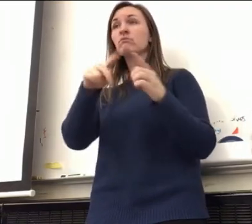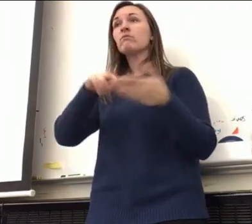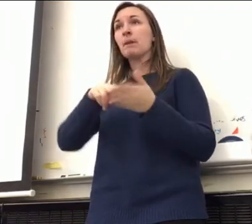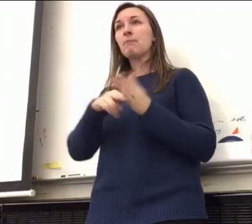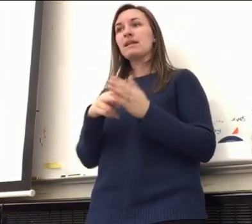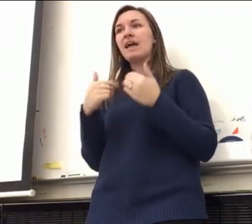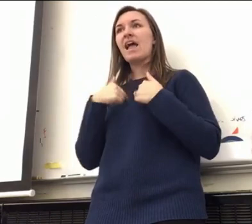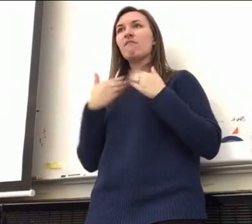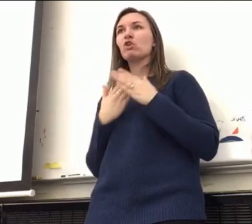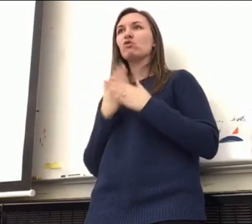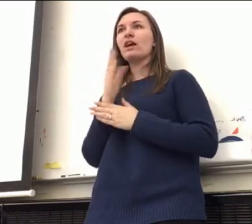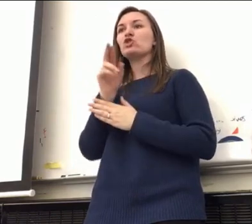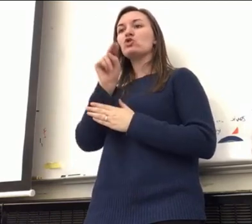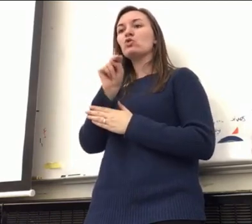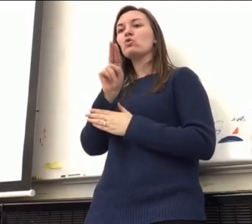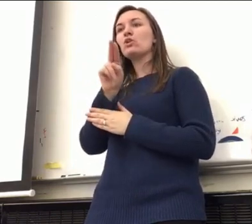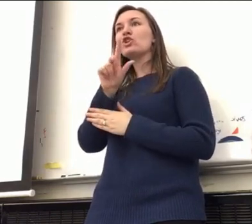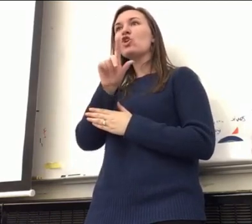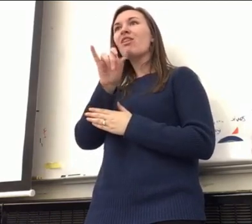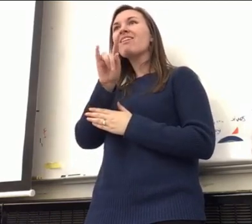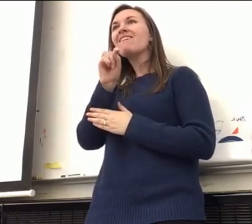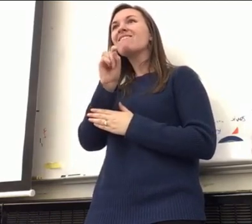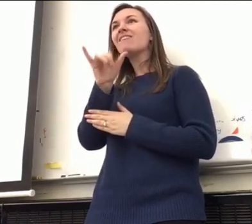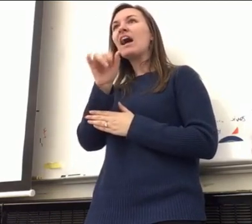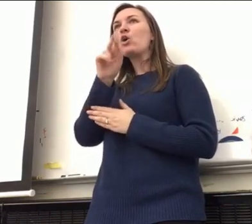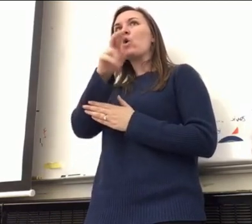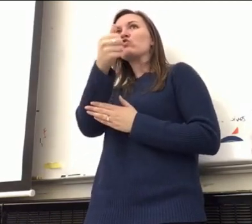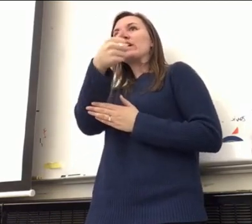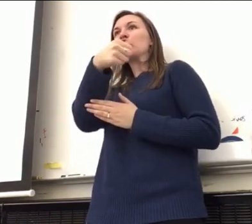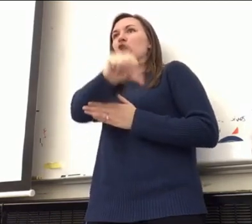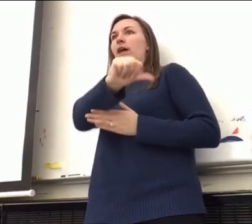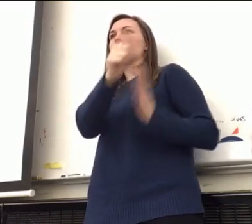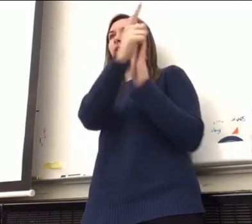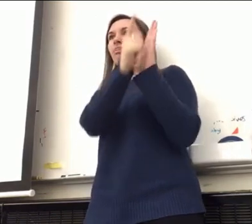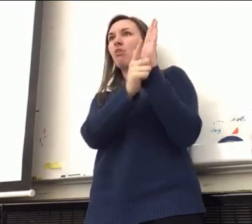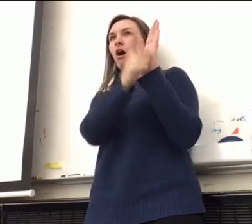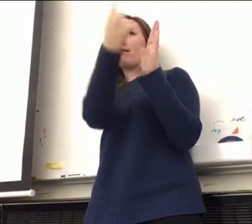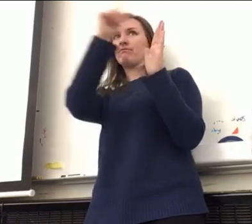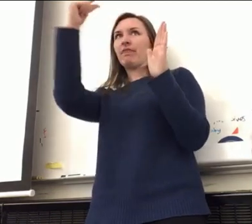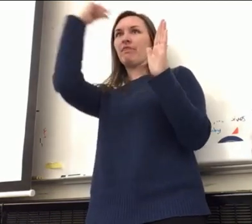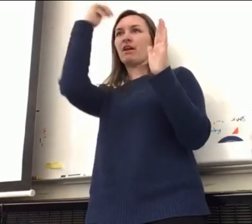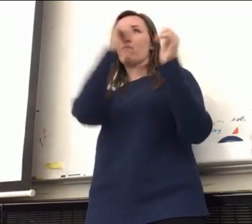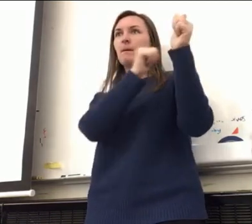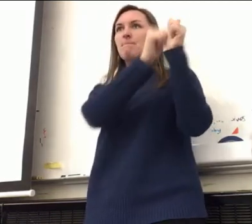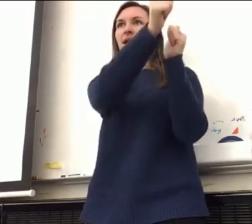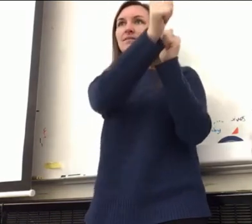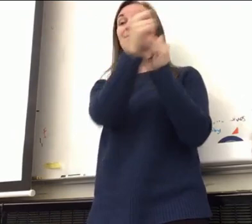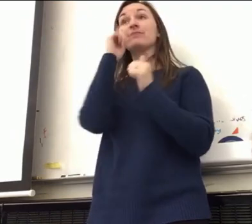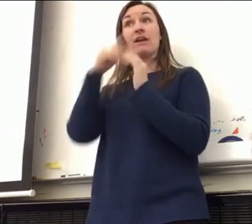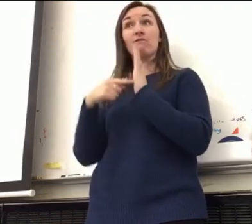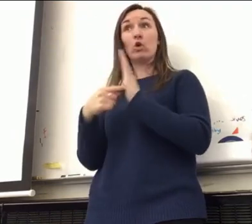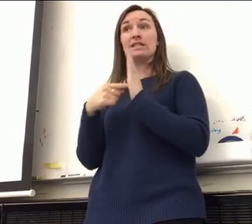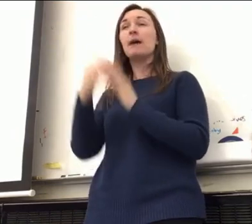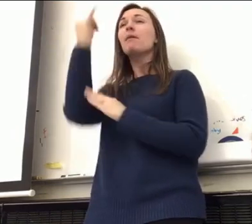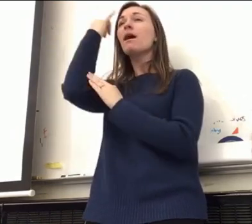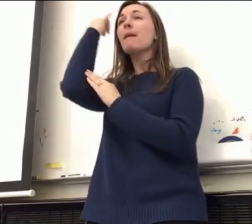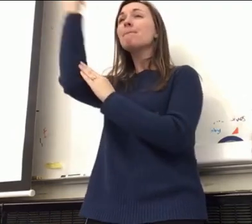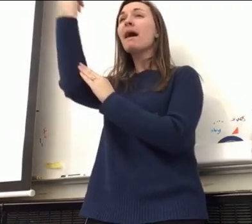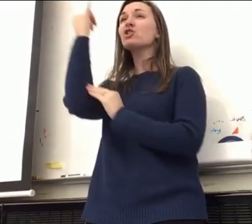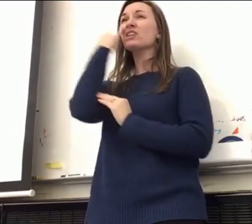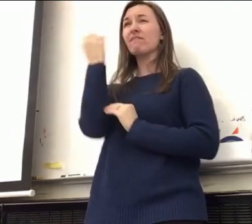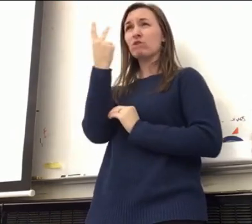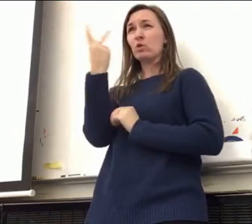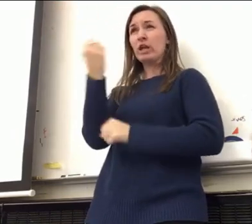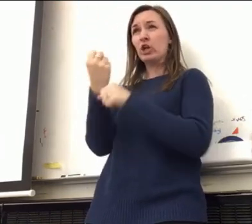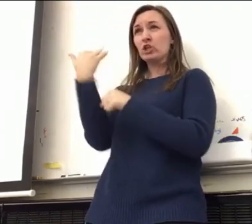a right to nullify or reject a law that the federal government passes. Now, let me give you an example. Imagine with a couple years